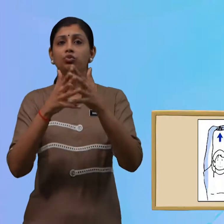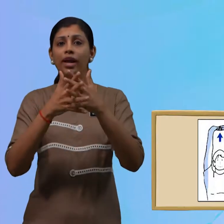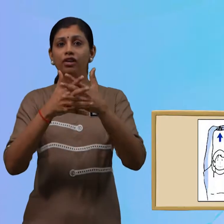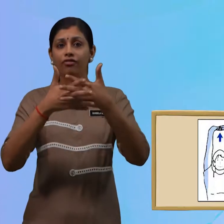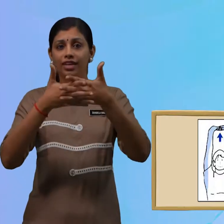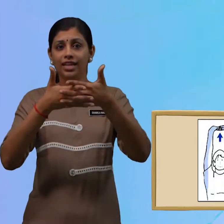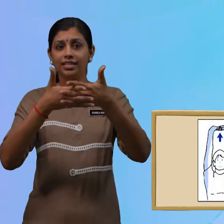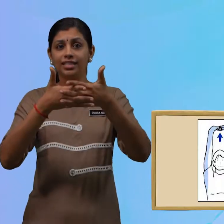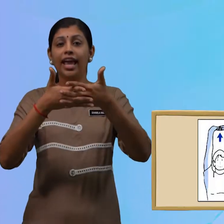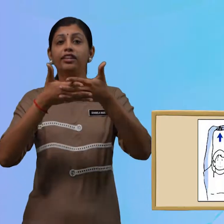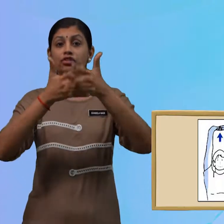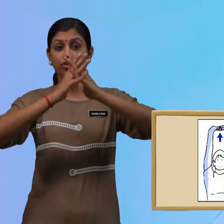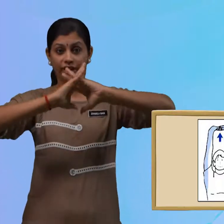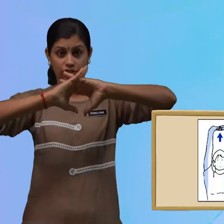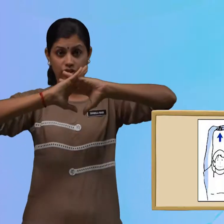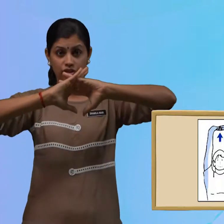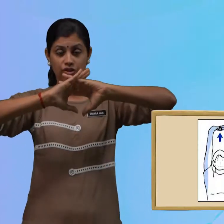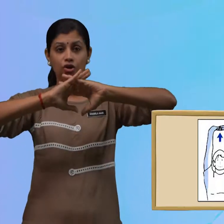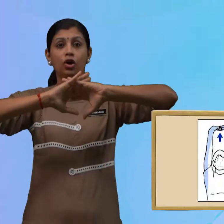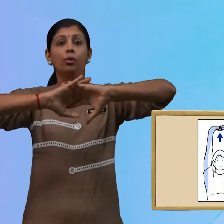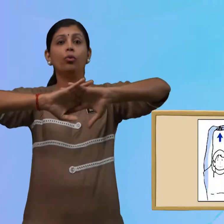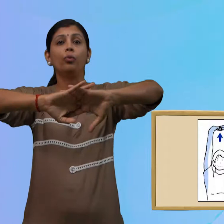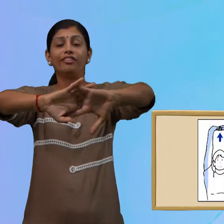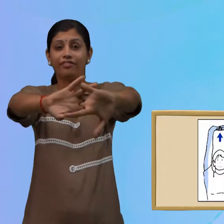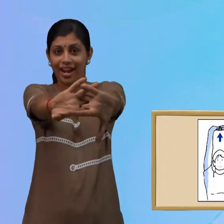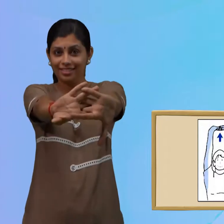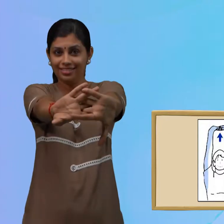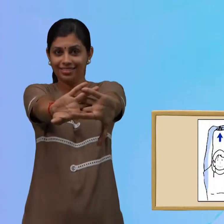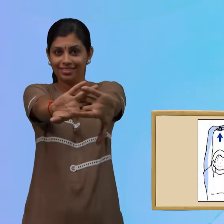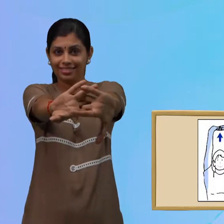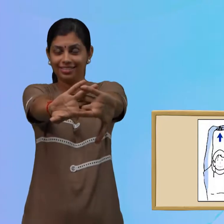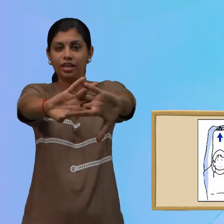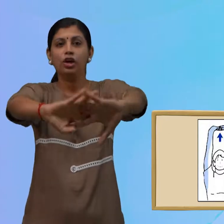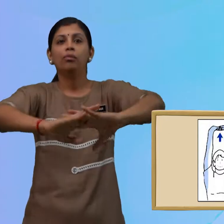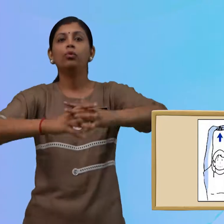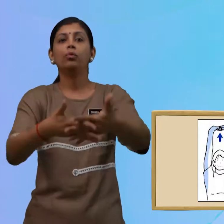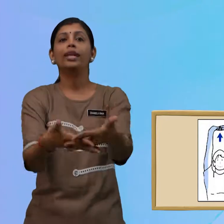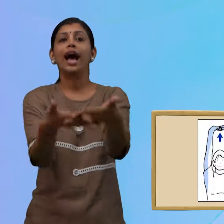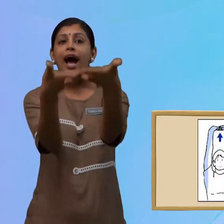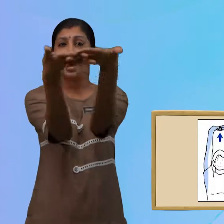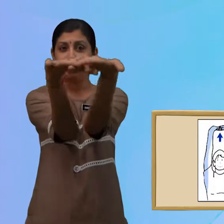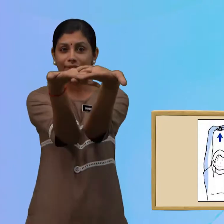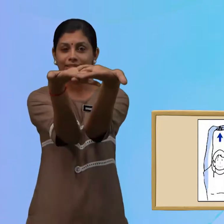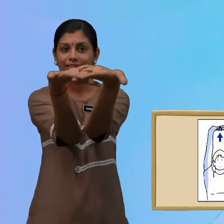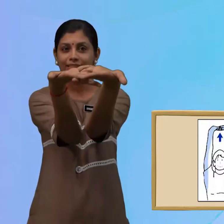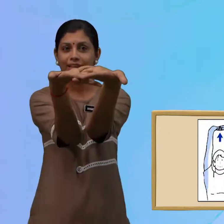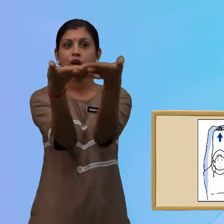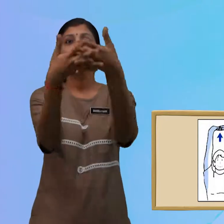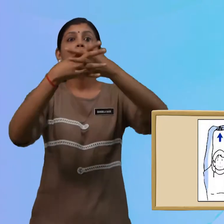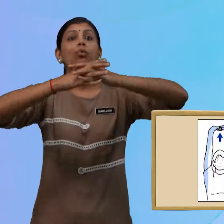Intertwine your fingers and stretch. Move it front. Move it up. Move